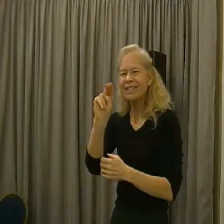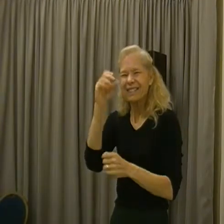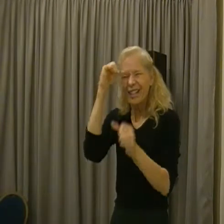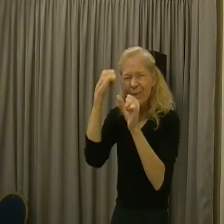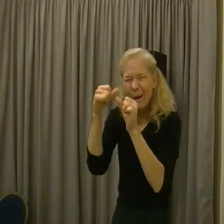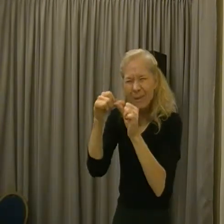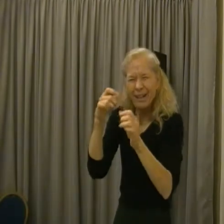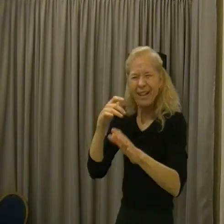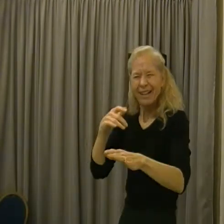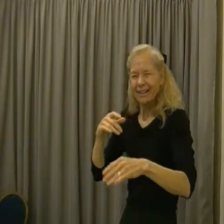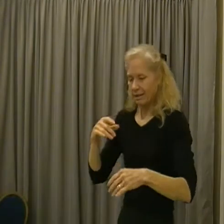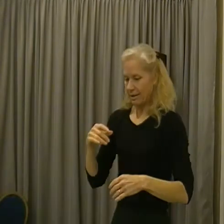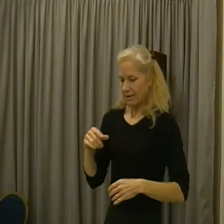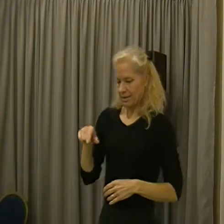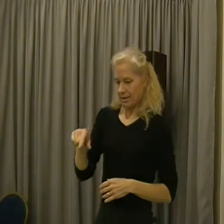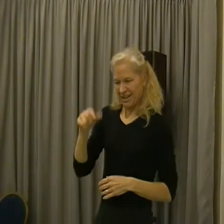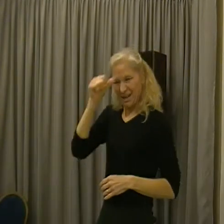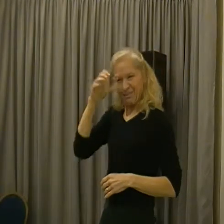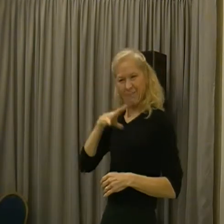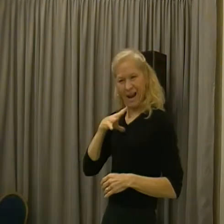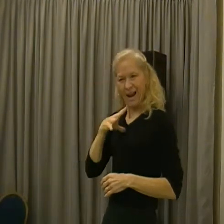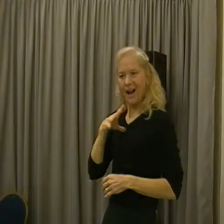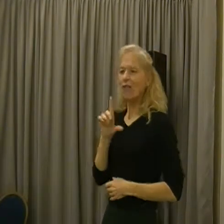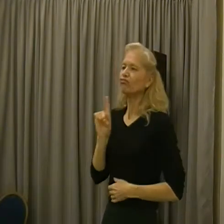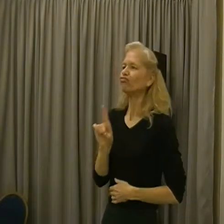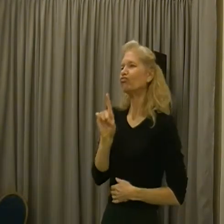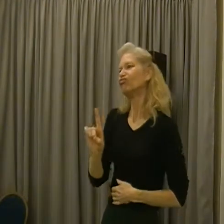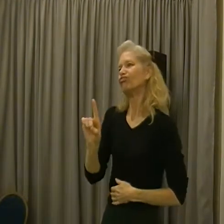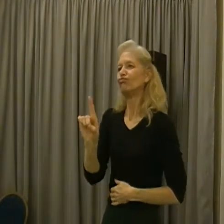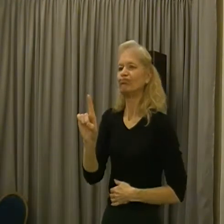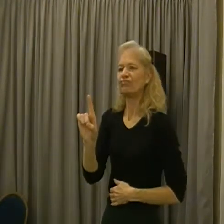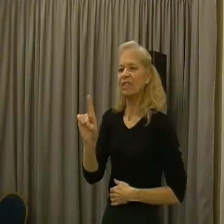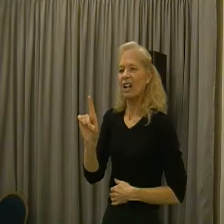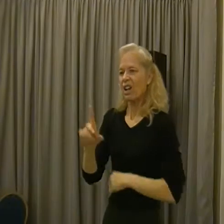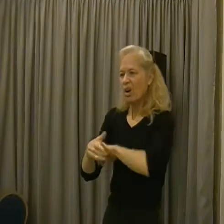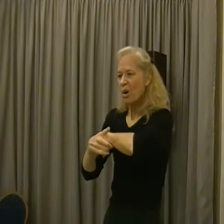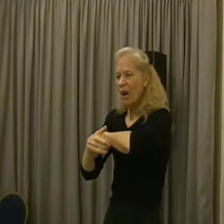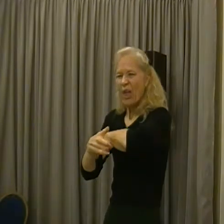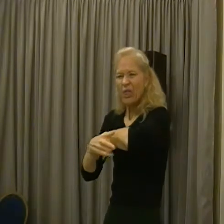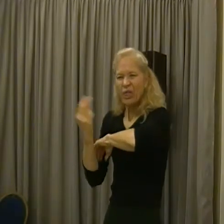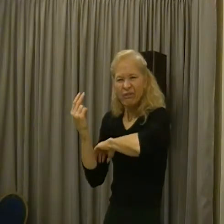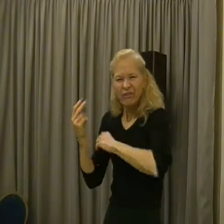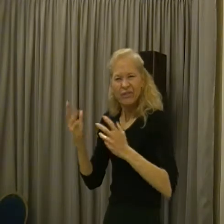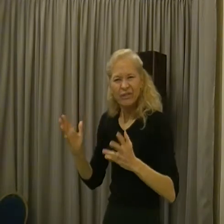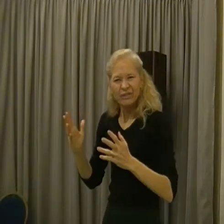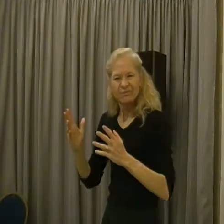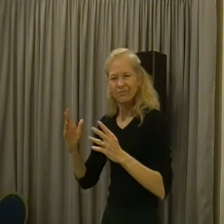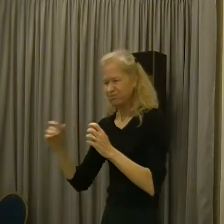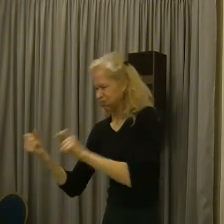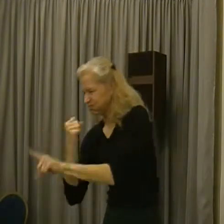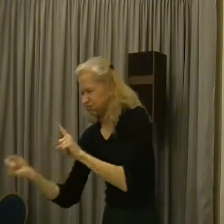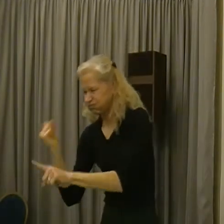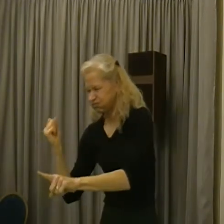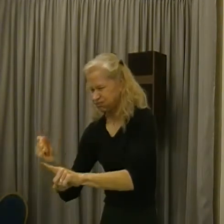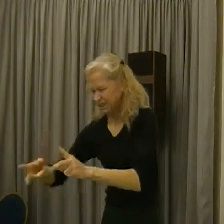Says, you take care of him. By the way, if you need anything else, put that on my bill. How many of you think that's